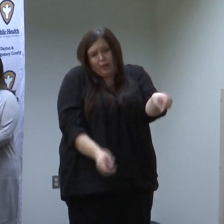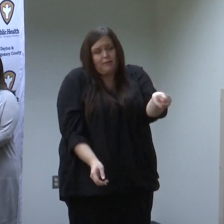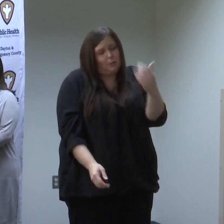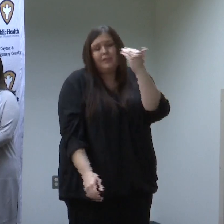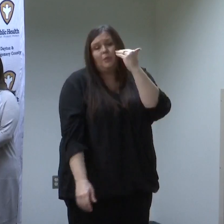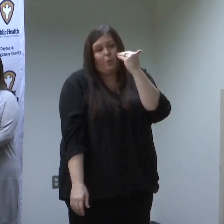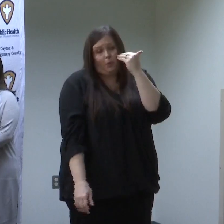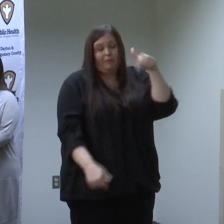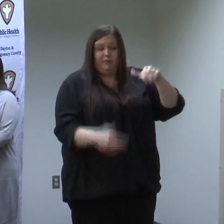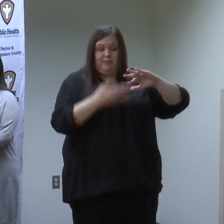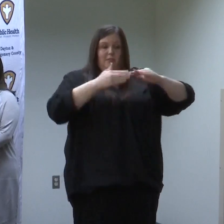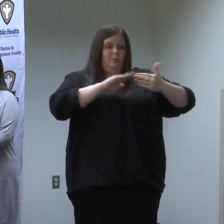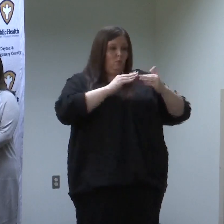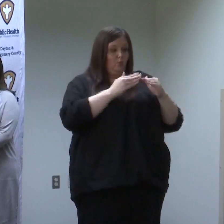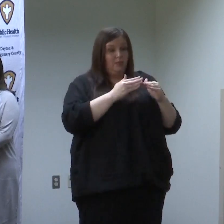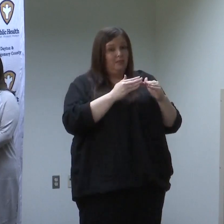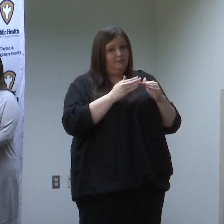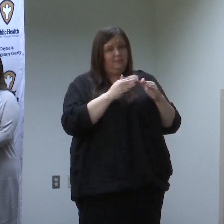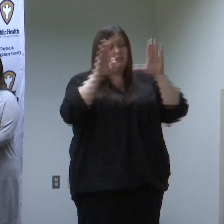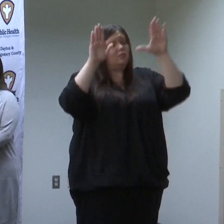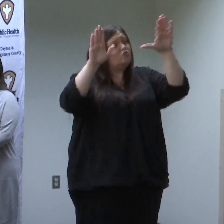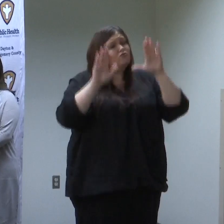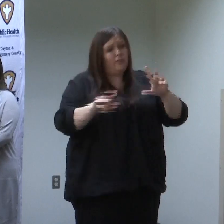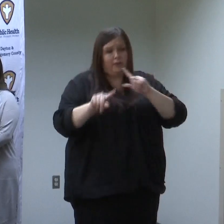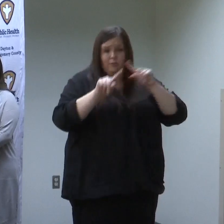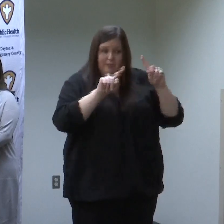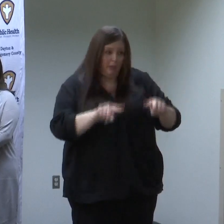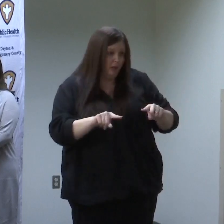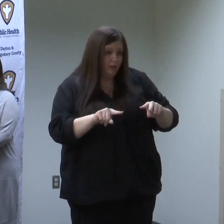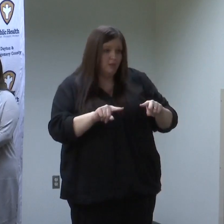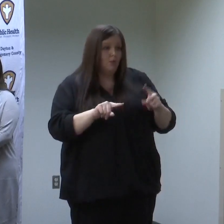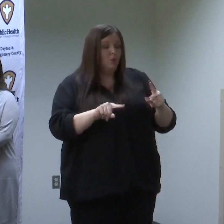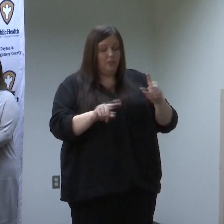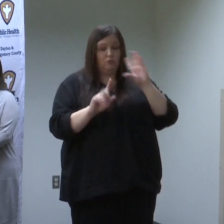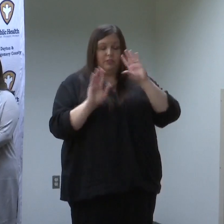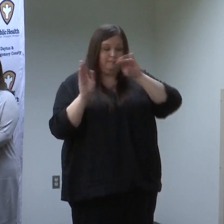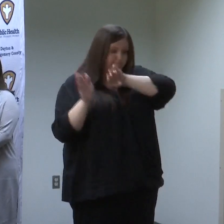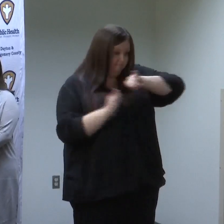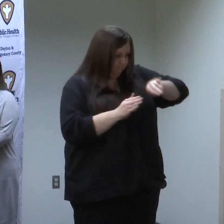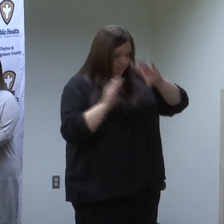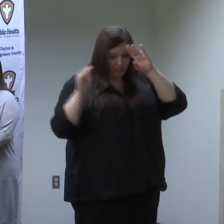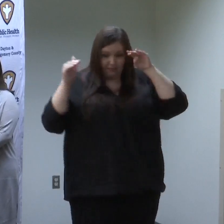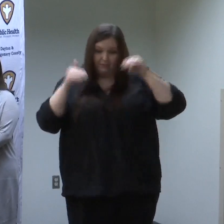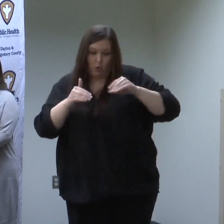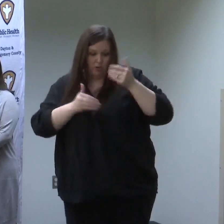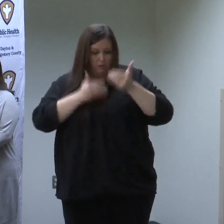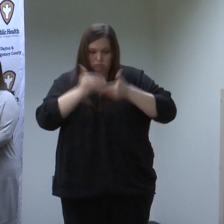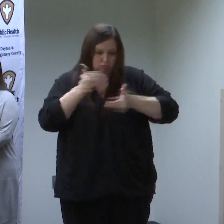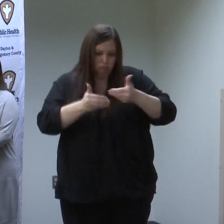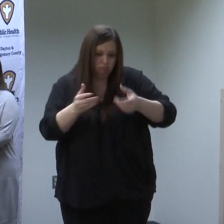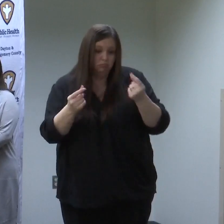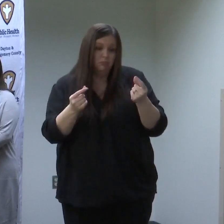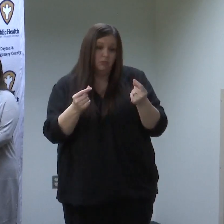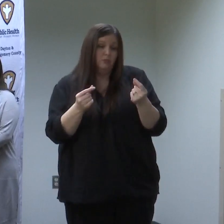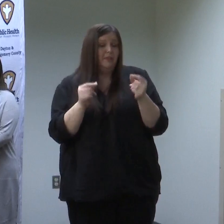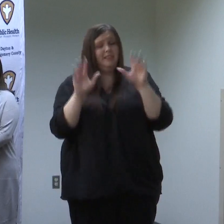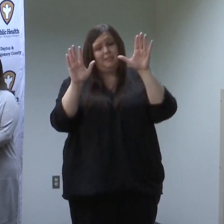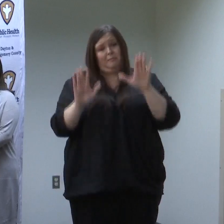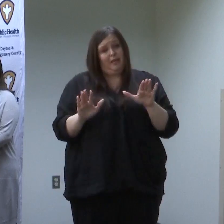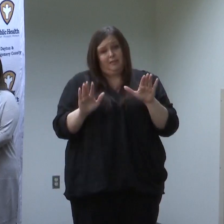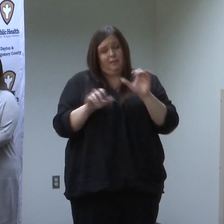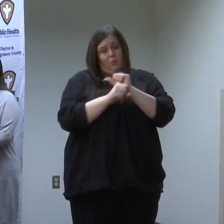as a community have done great work to make sure that we've put everything aside and just really work to focus. And that's been under public health leadership, and they've done a